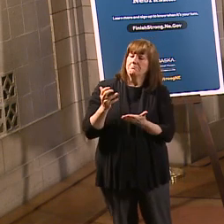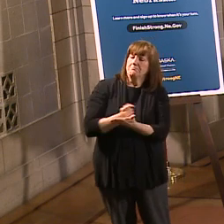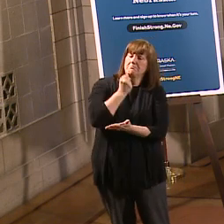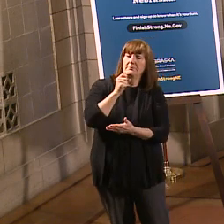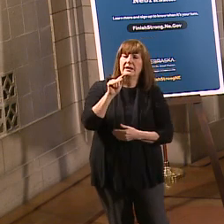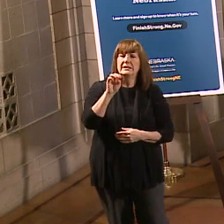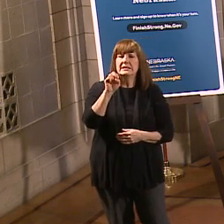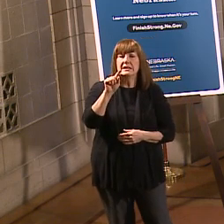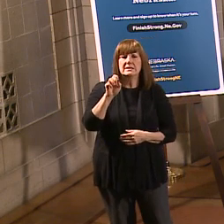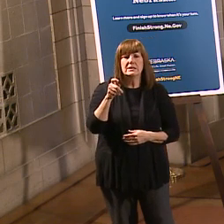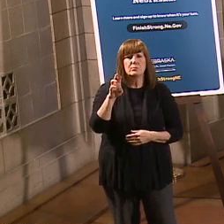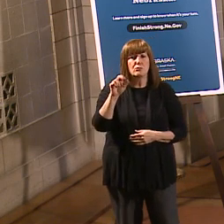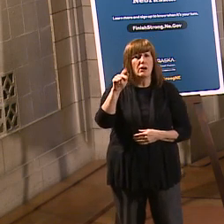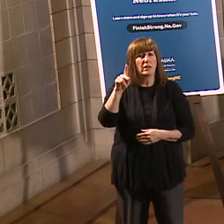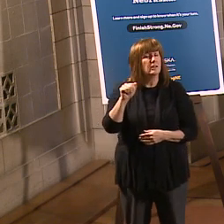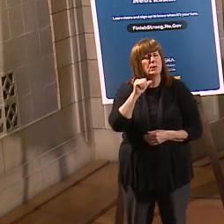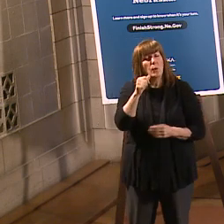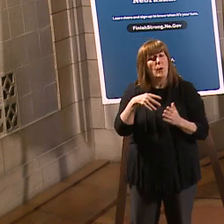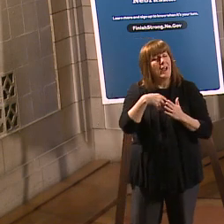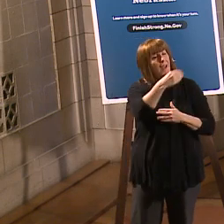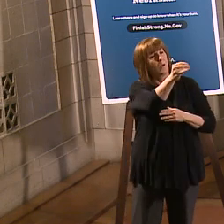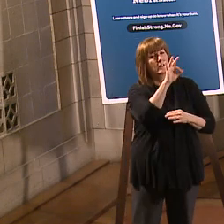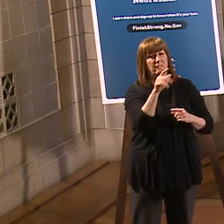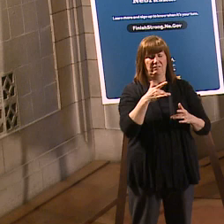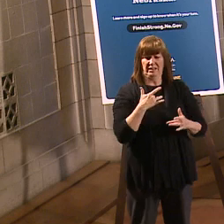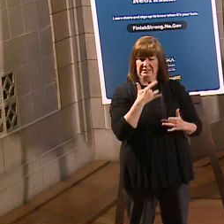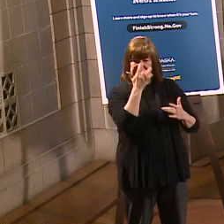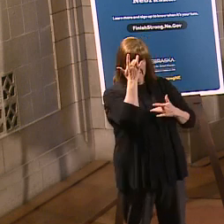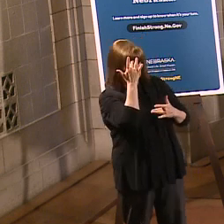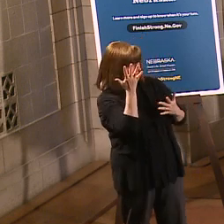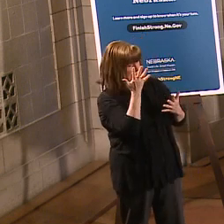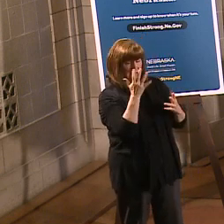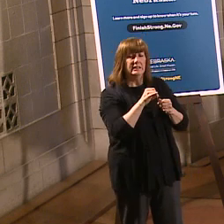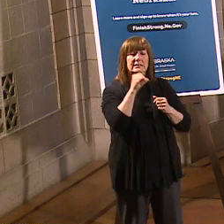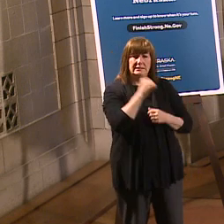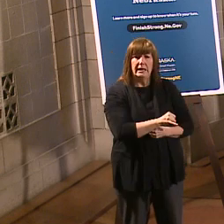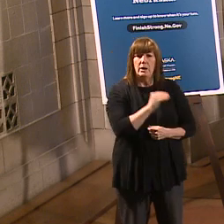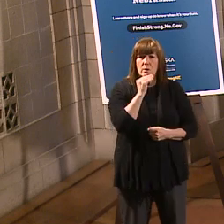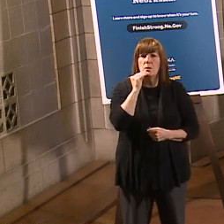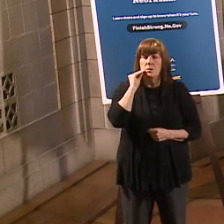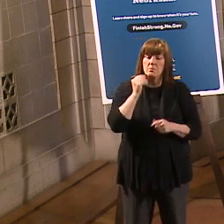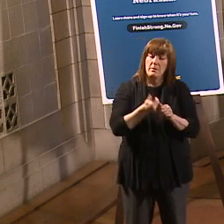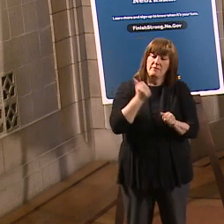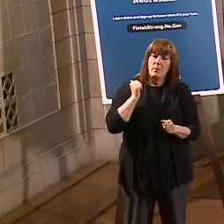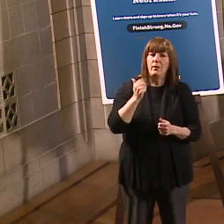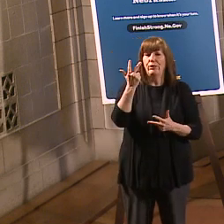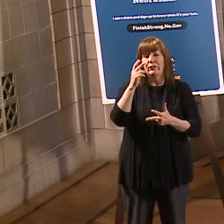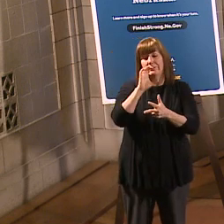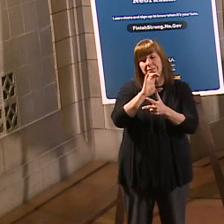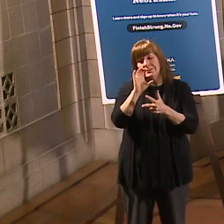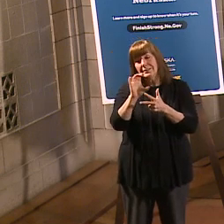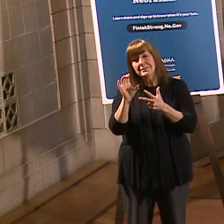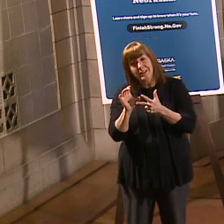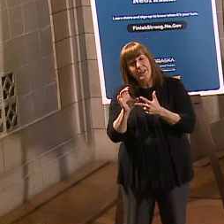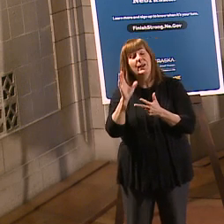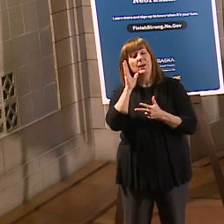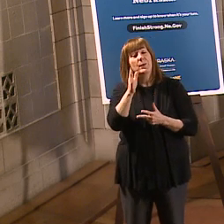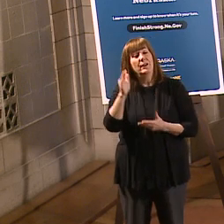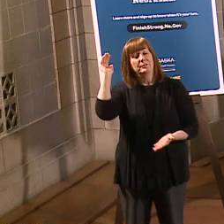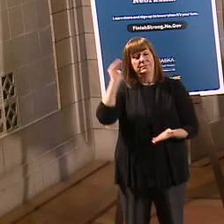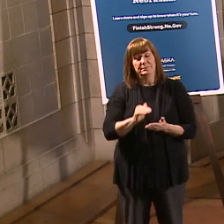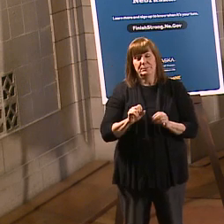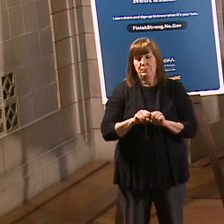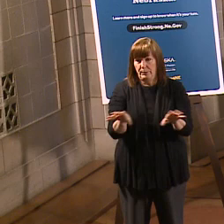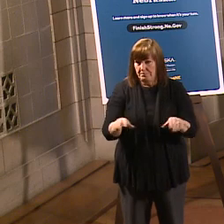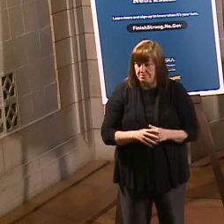Nebraska, but do not go out if you have those symptoms. We need people to stay home and, you know, continue to avoid the three C's. All that sort of stuff will help us slow the spread of the